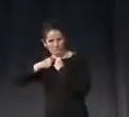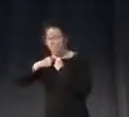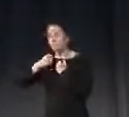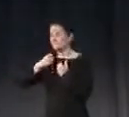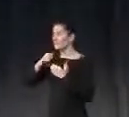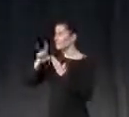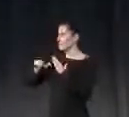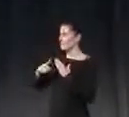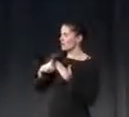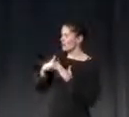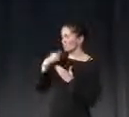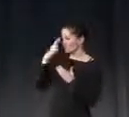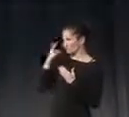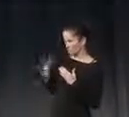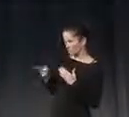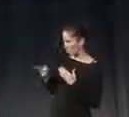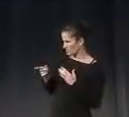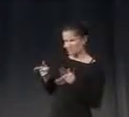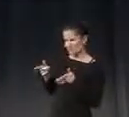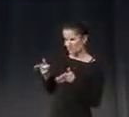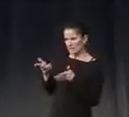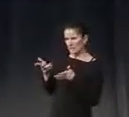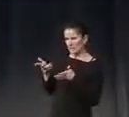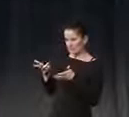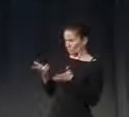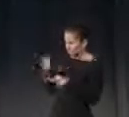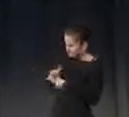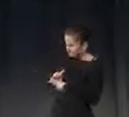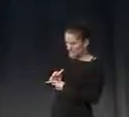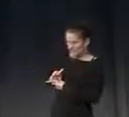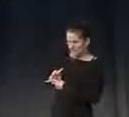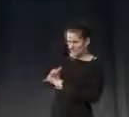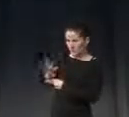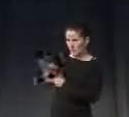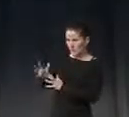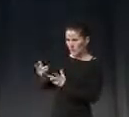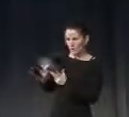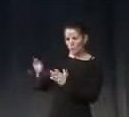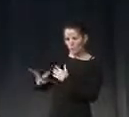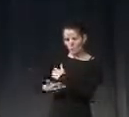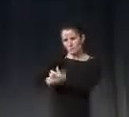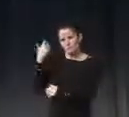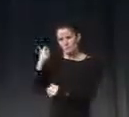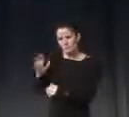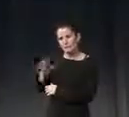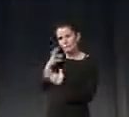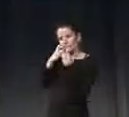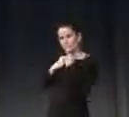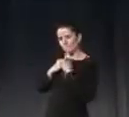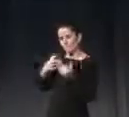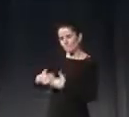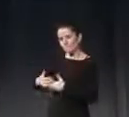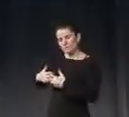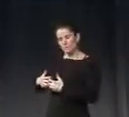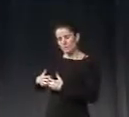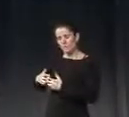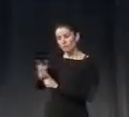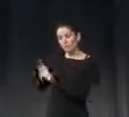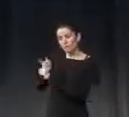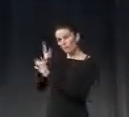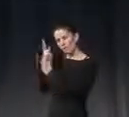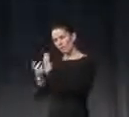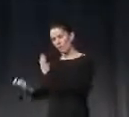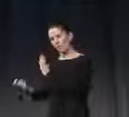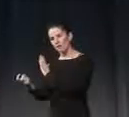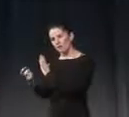not dare to let it out of his sight for a moment, fearing someone would steal his precious machinery. He became so absorbed in the